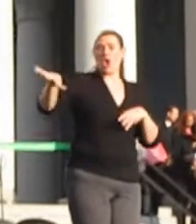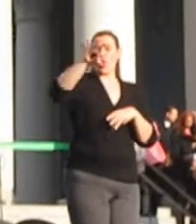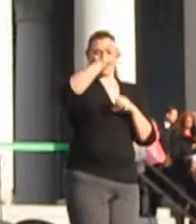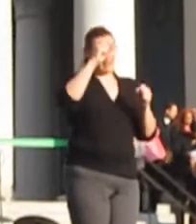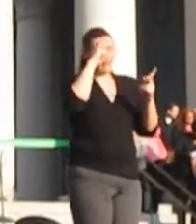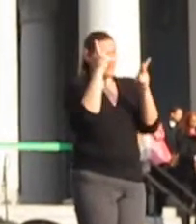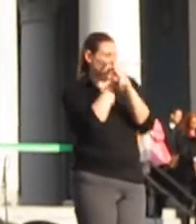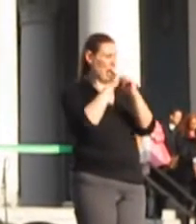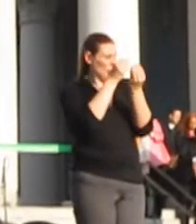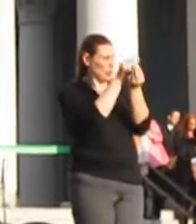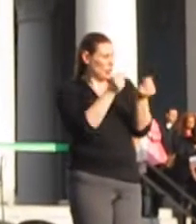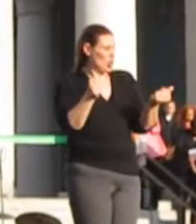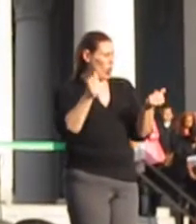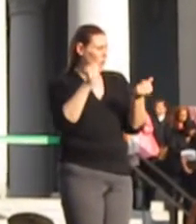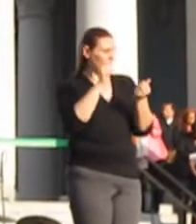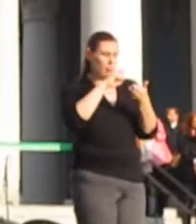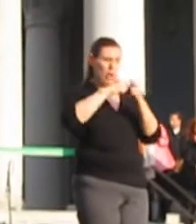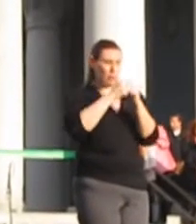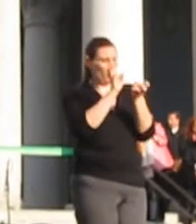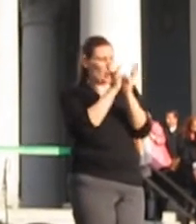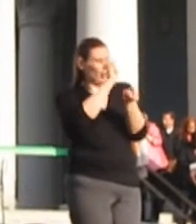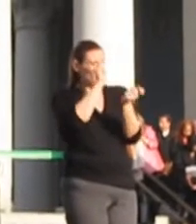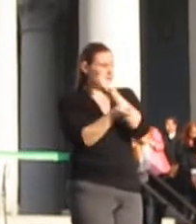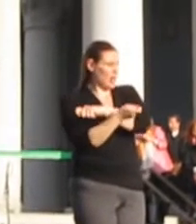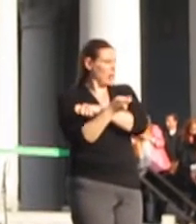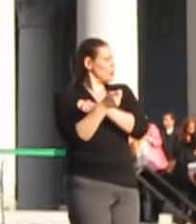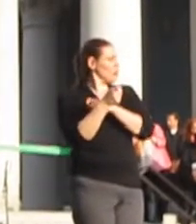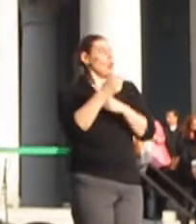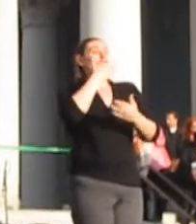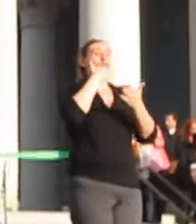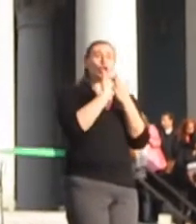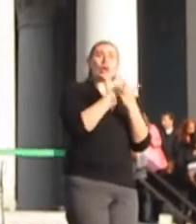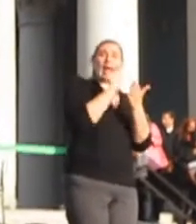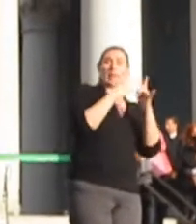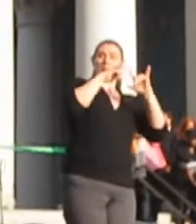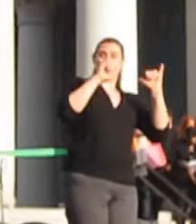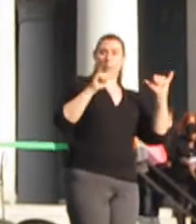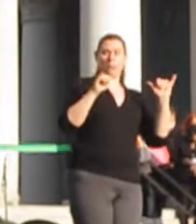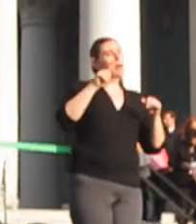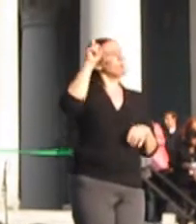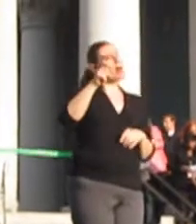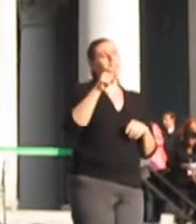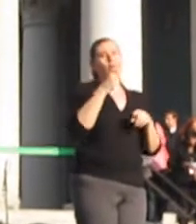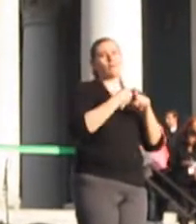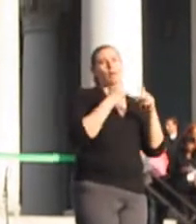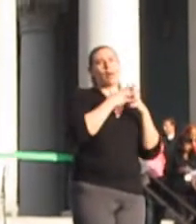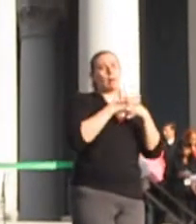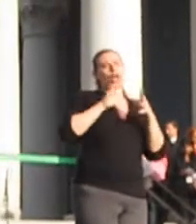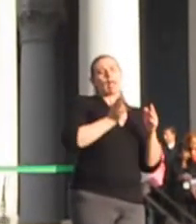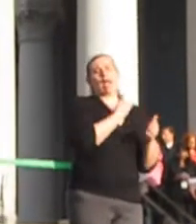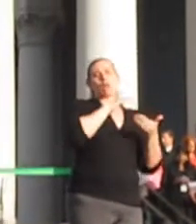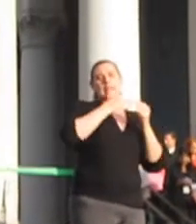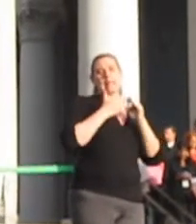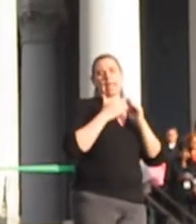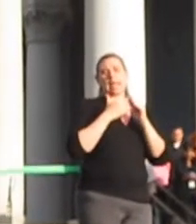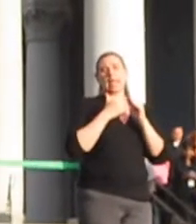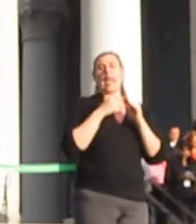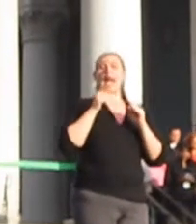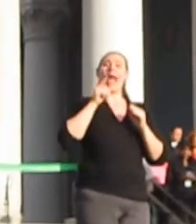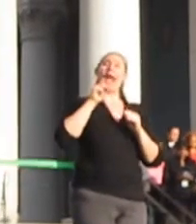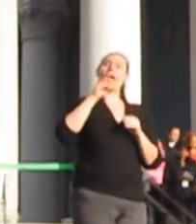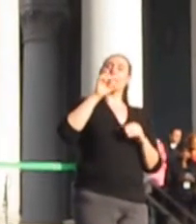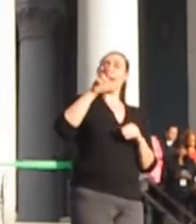figure out how to solve this climate change problem in a way that is good economics, it will have to be in America's cities, and he puts you